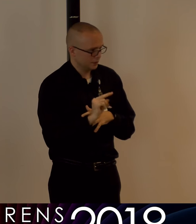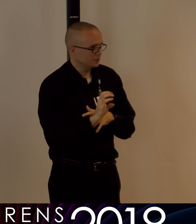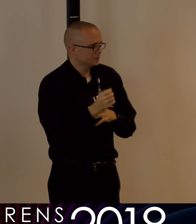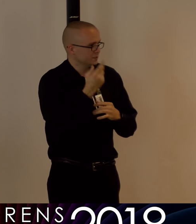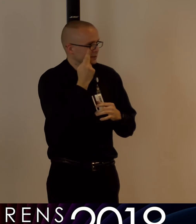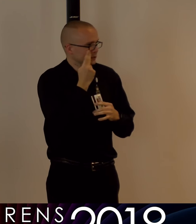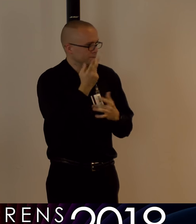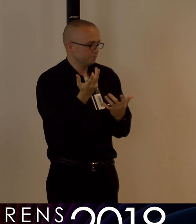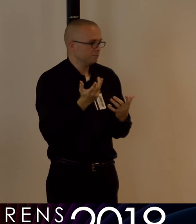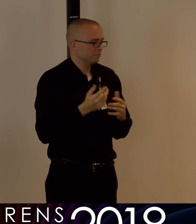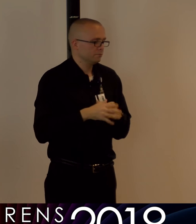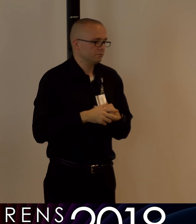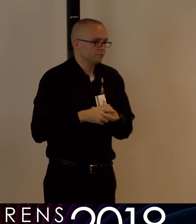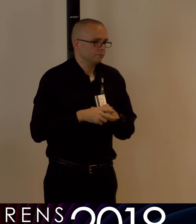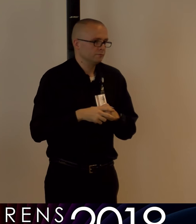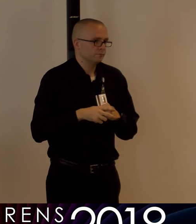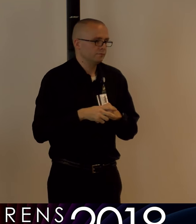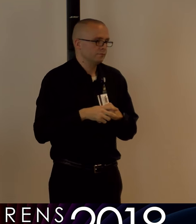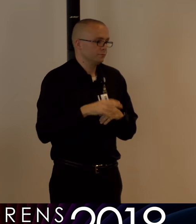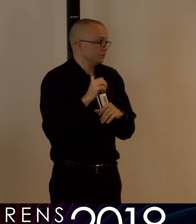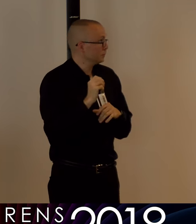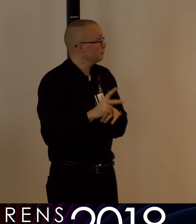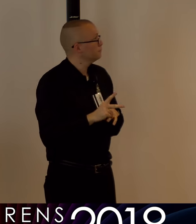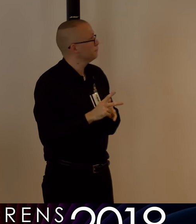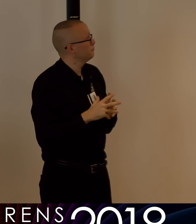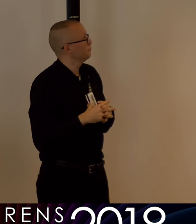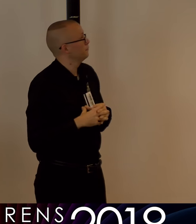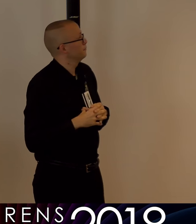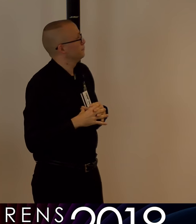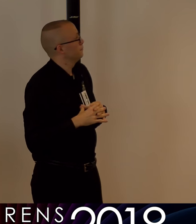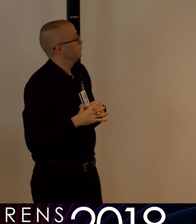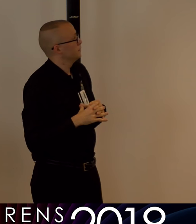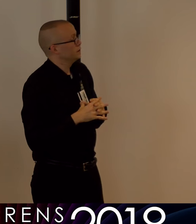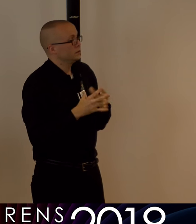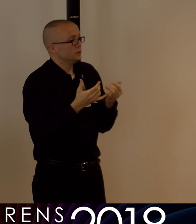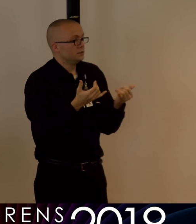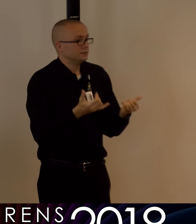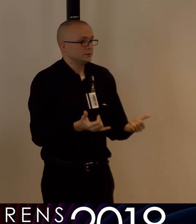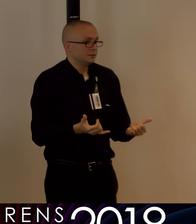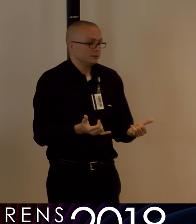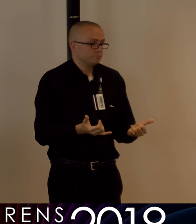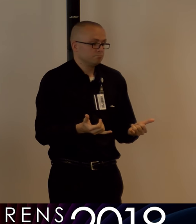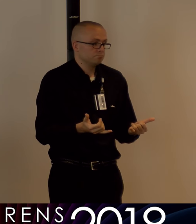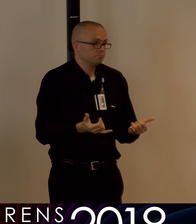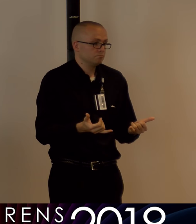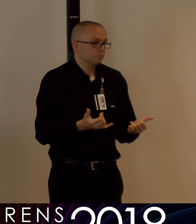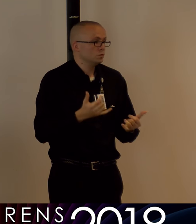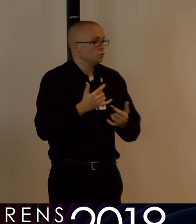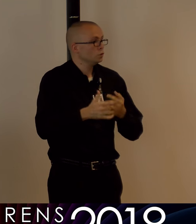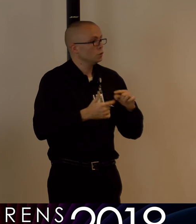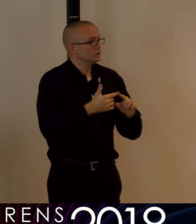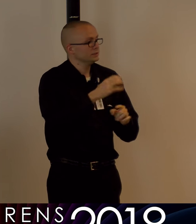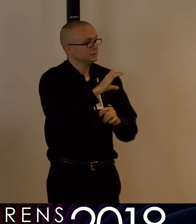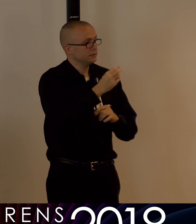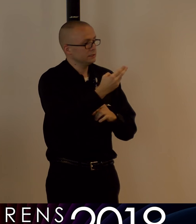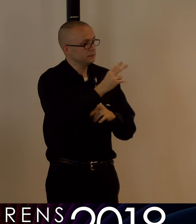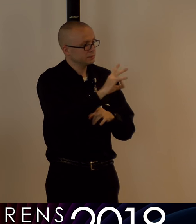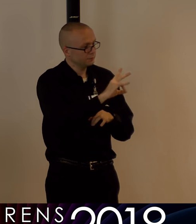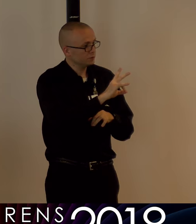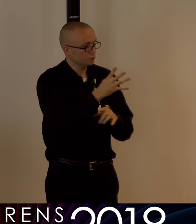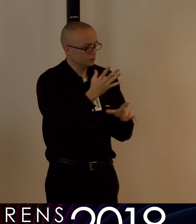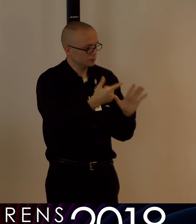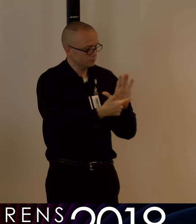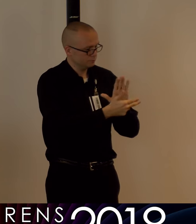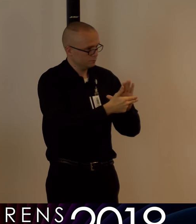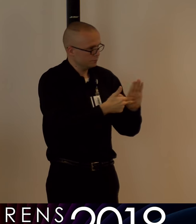get turned on or off. Okay? Now, when CHD7 was identified, it was